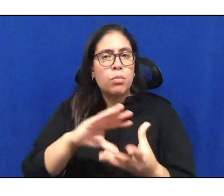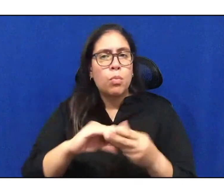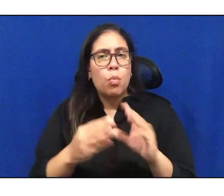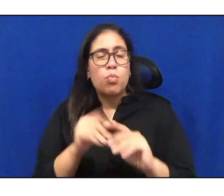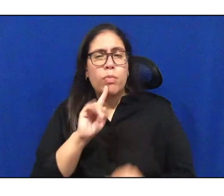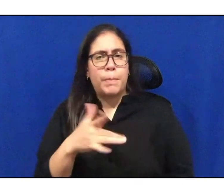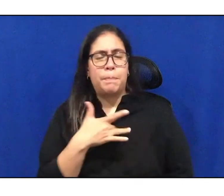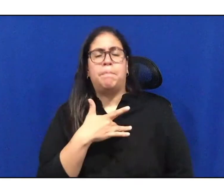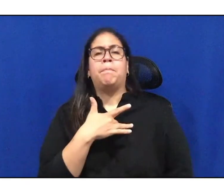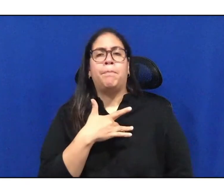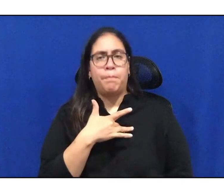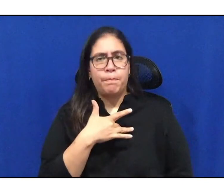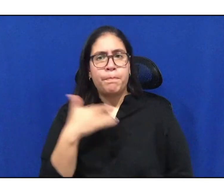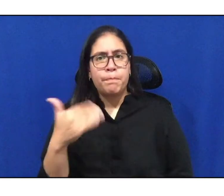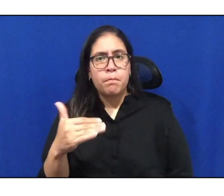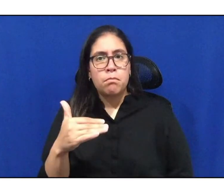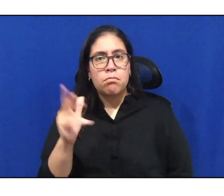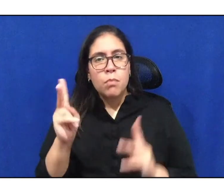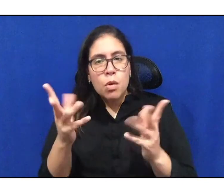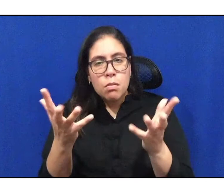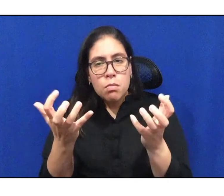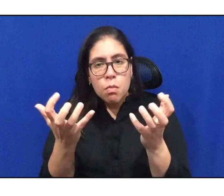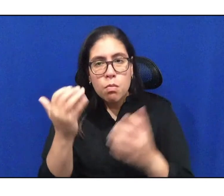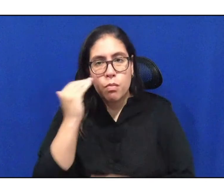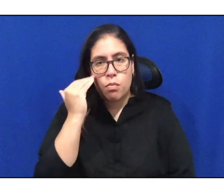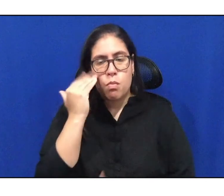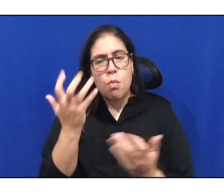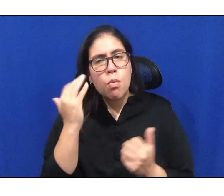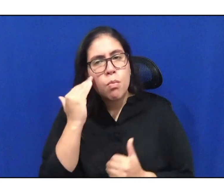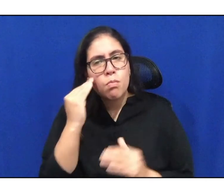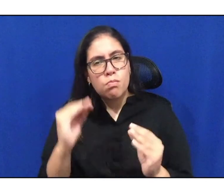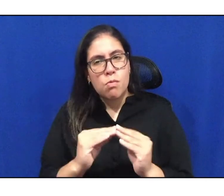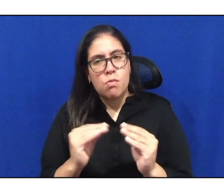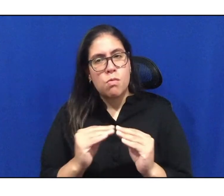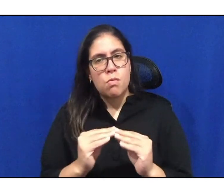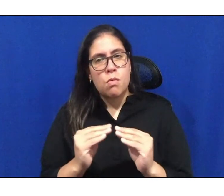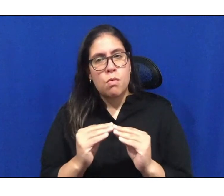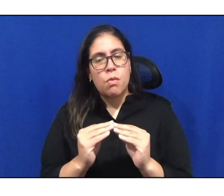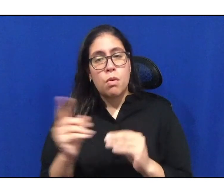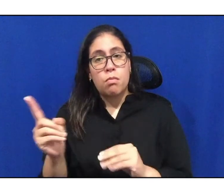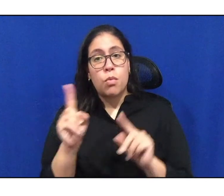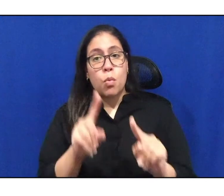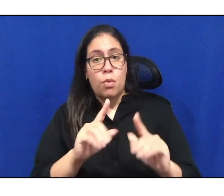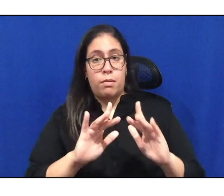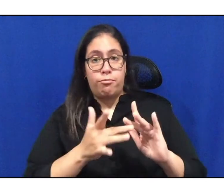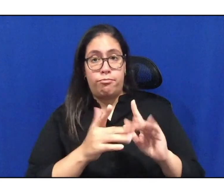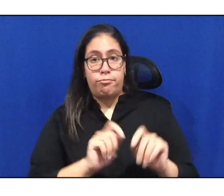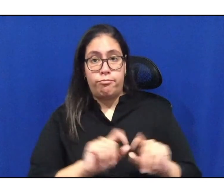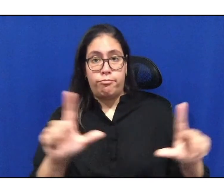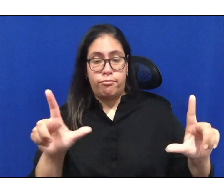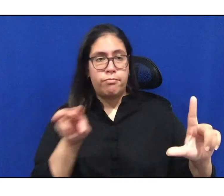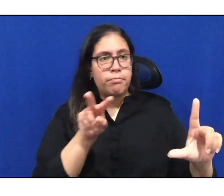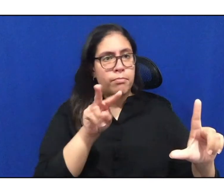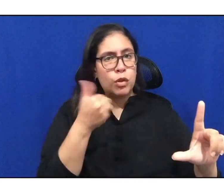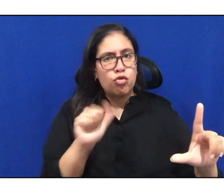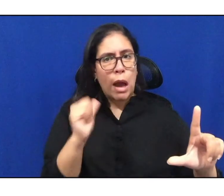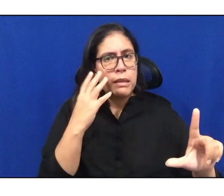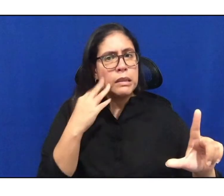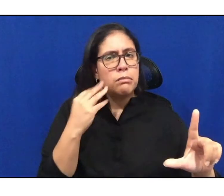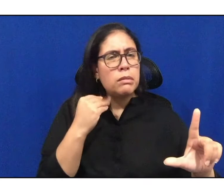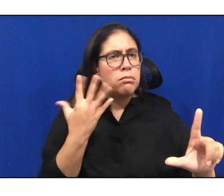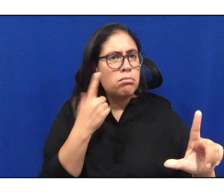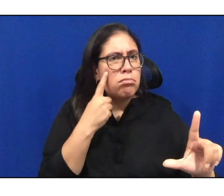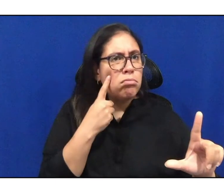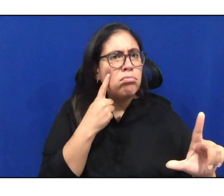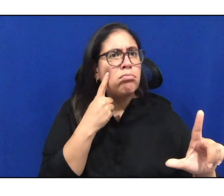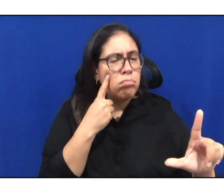people want to know. They want to know more. They go online and try to experience it. They want to see. They return to